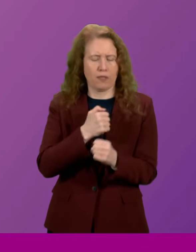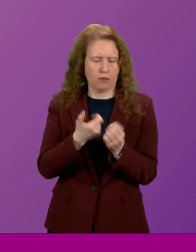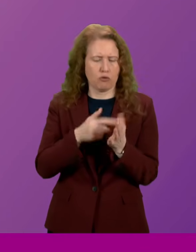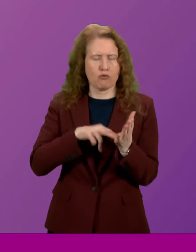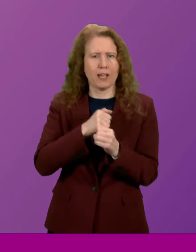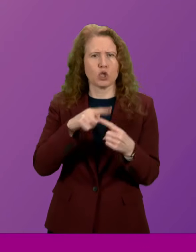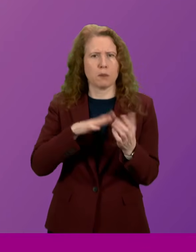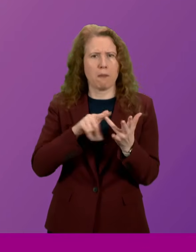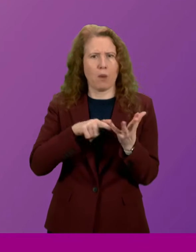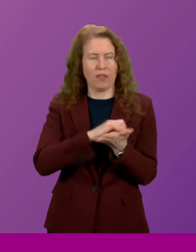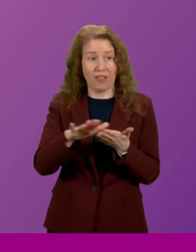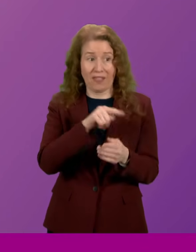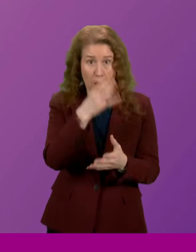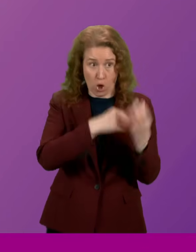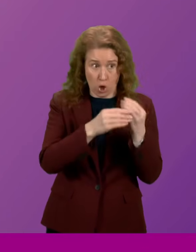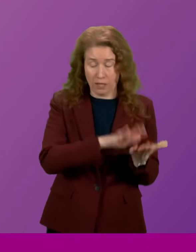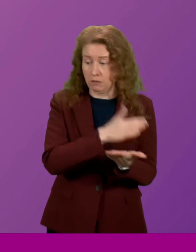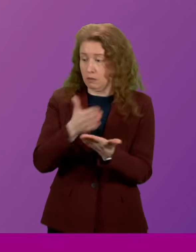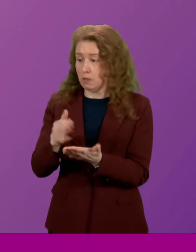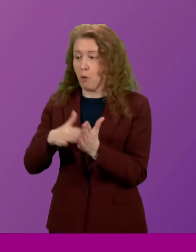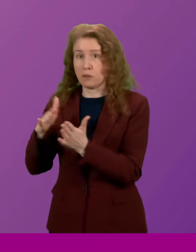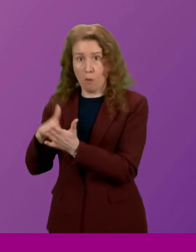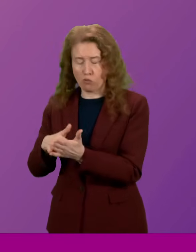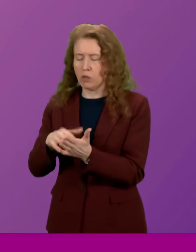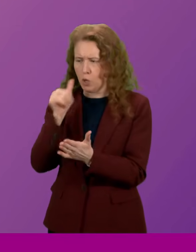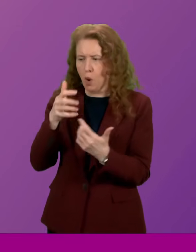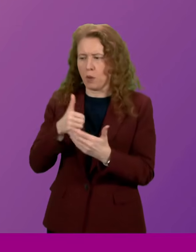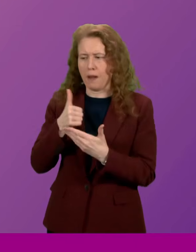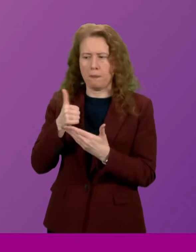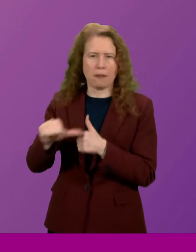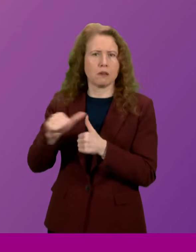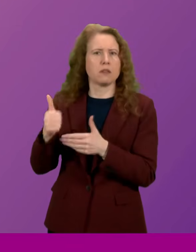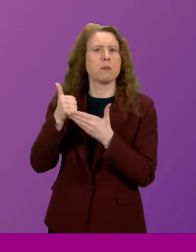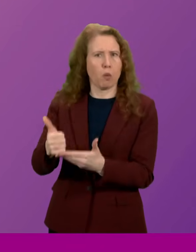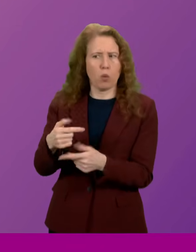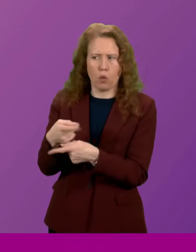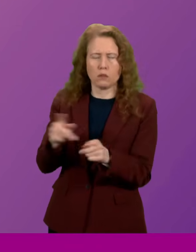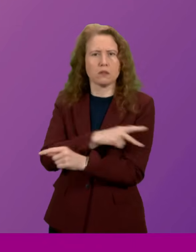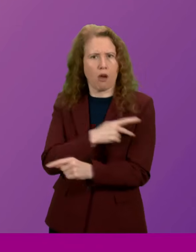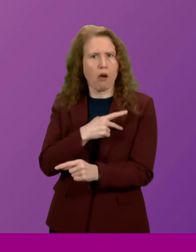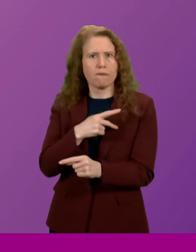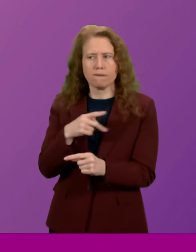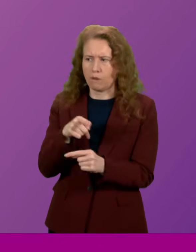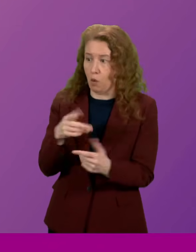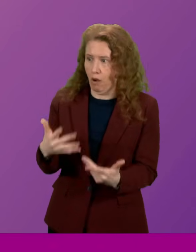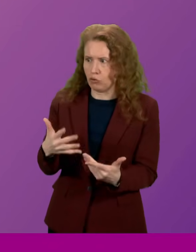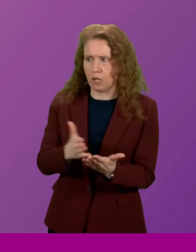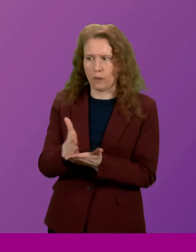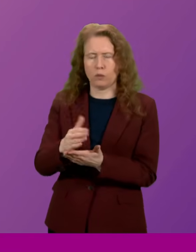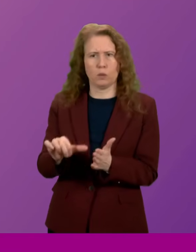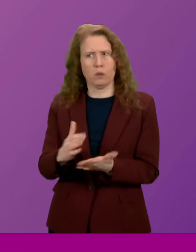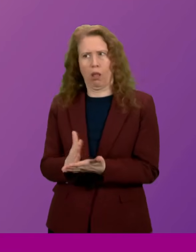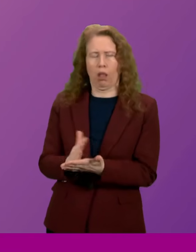in the situation in Mossmoran to provide every support that we can to the employees who are facing a very difficult future